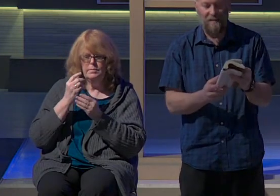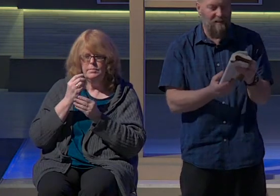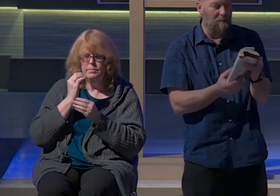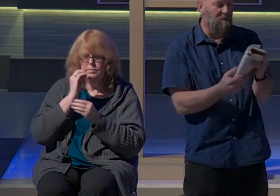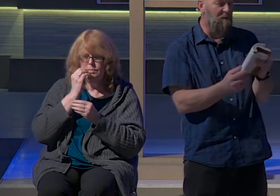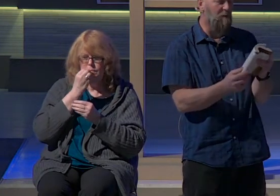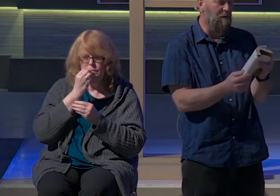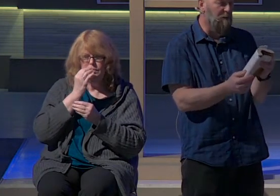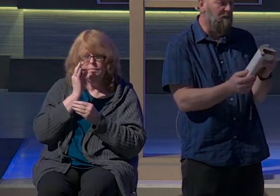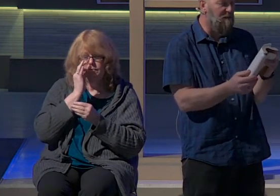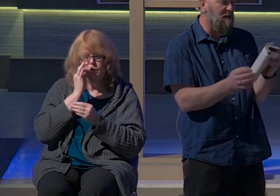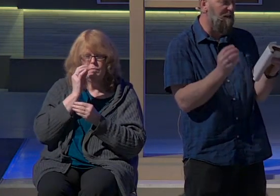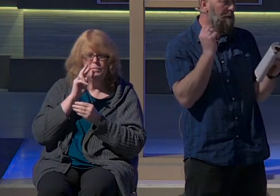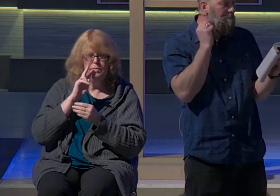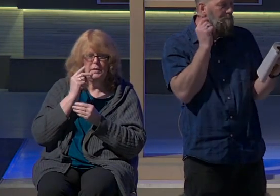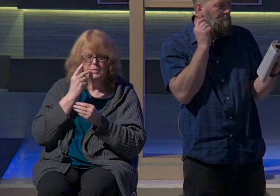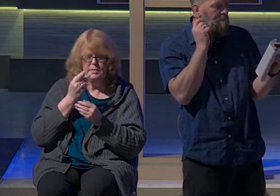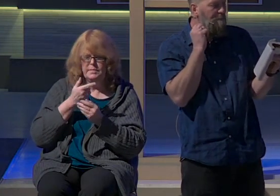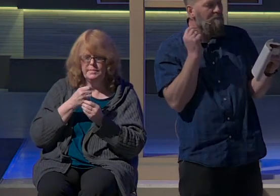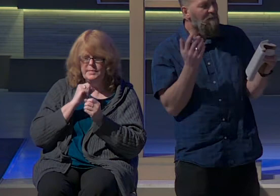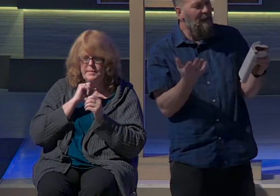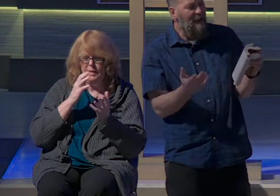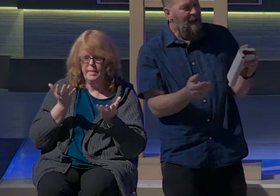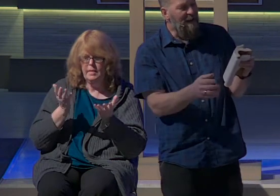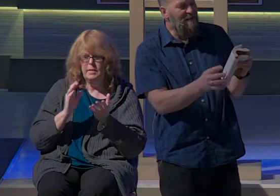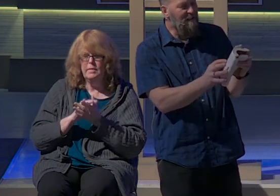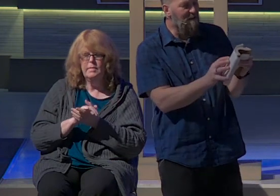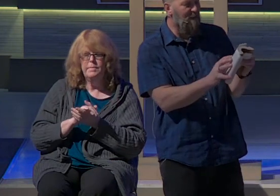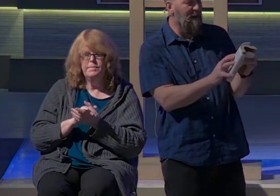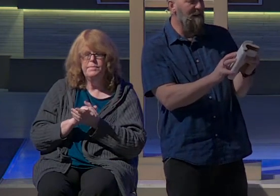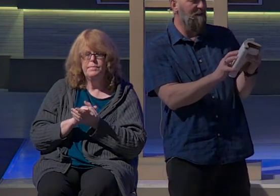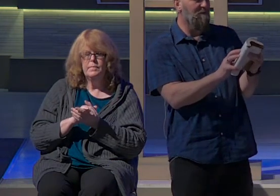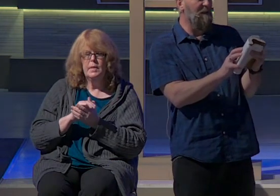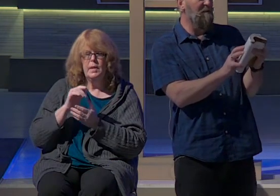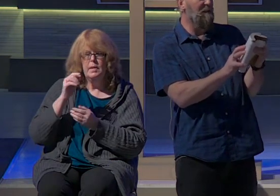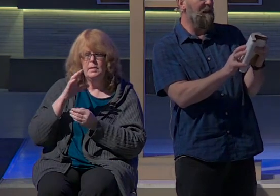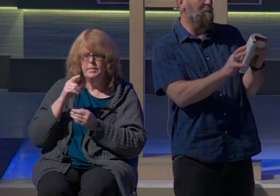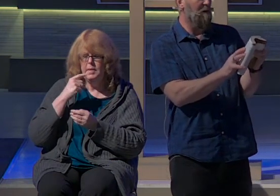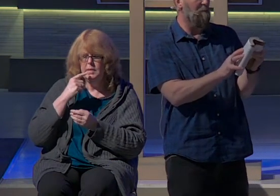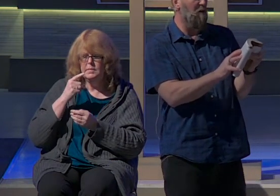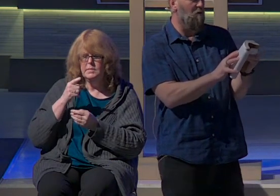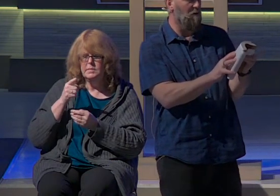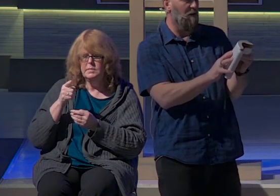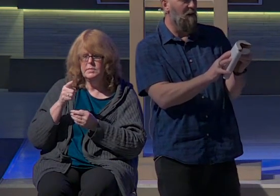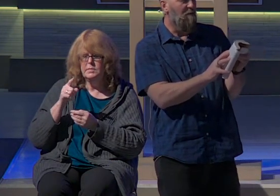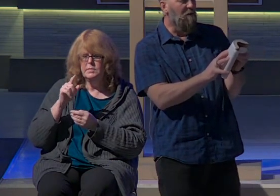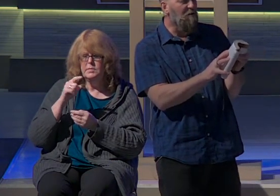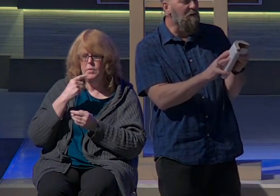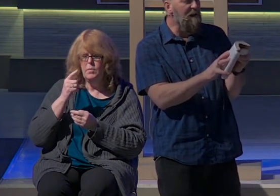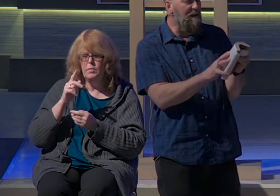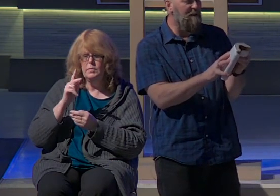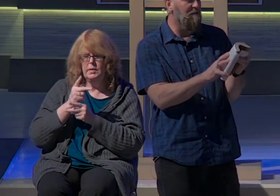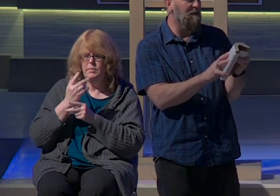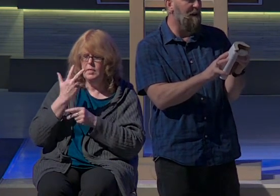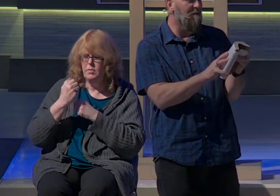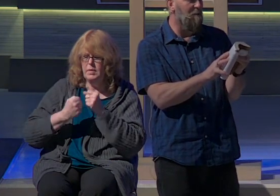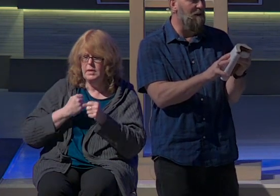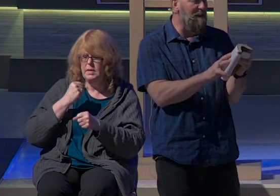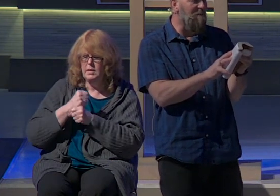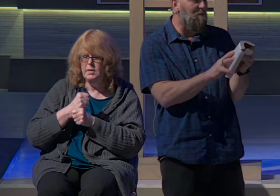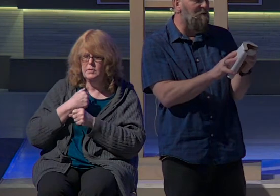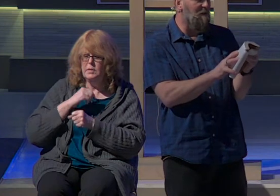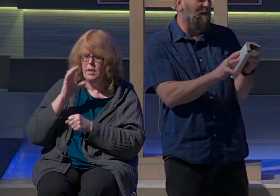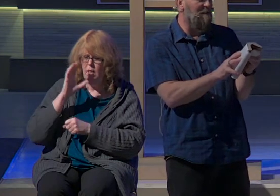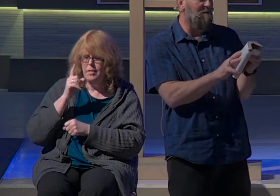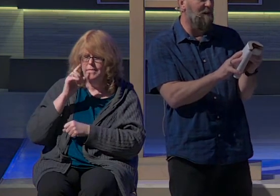produce to come from it, but there's nothing. And he said to the vineyard keeper, "Behold, for 3 years I have come